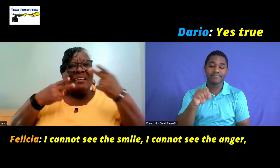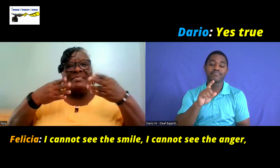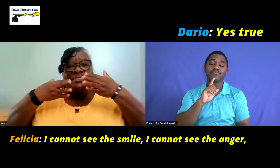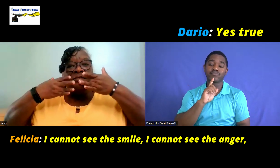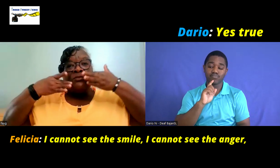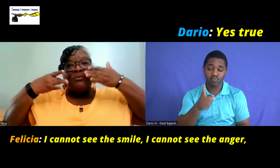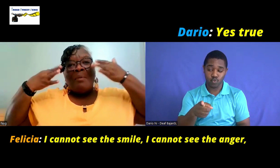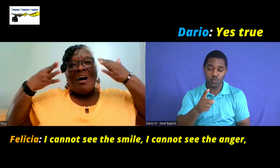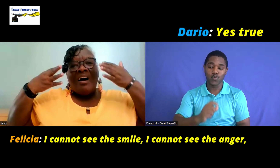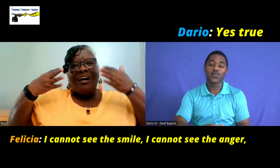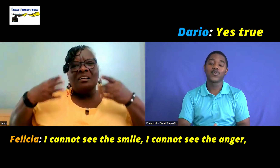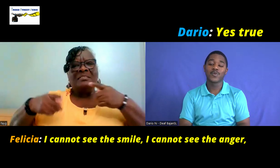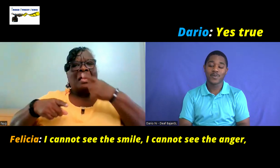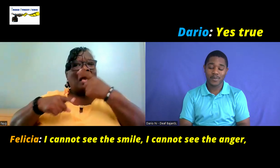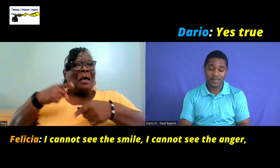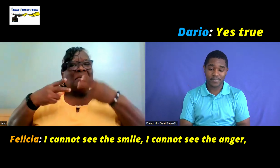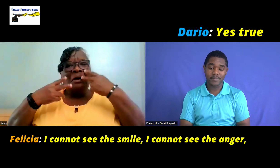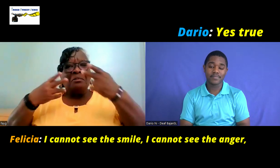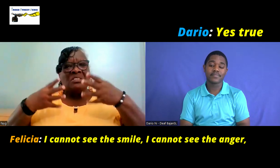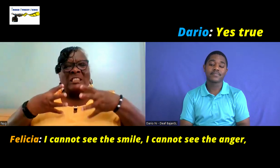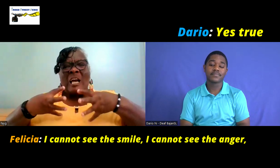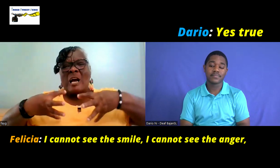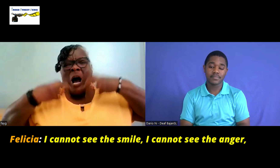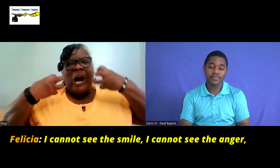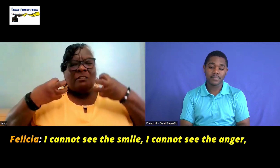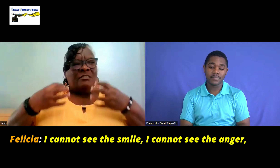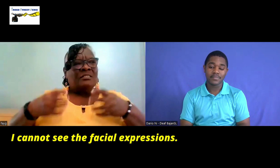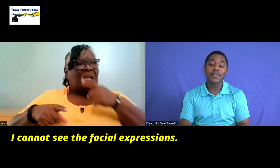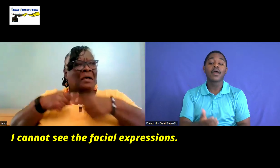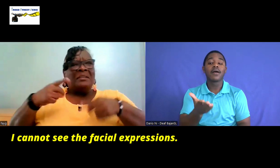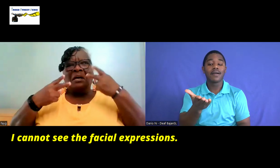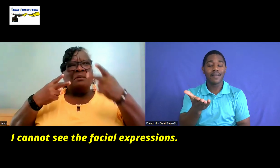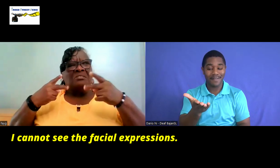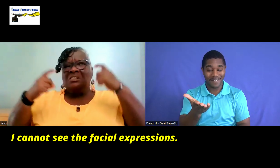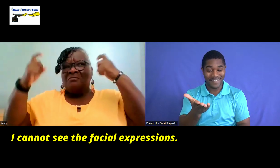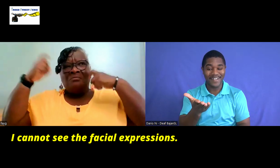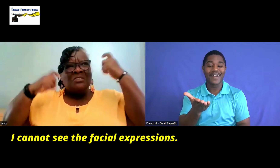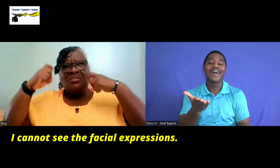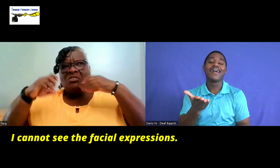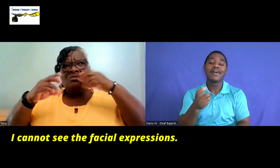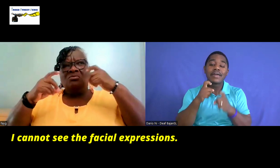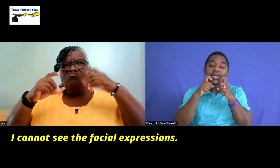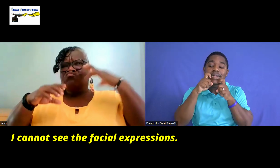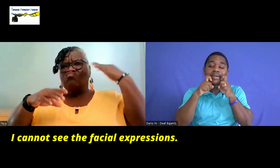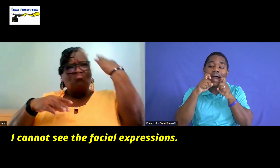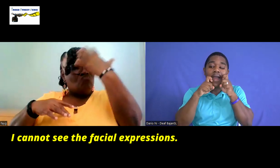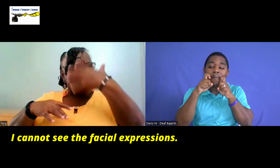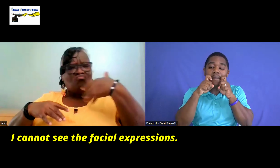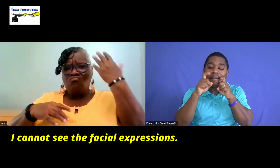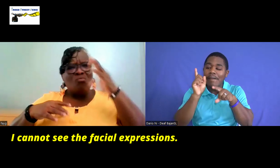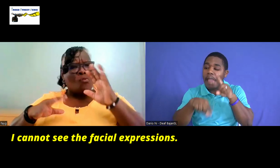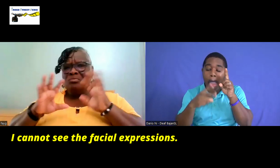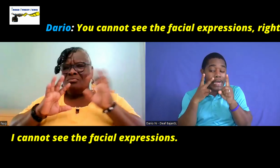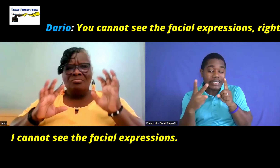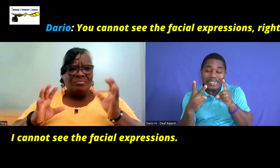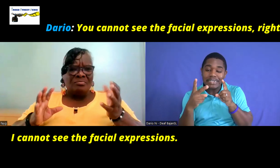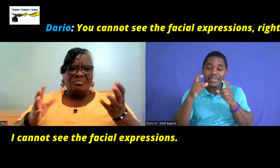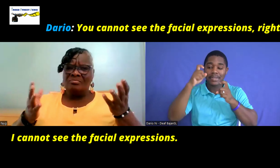I cannot see the smile, I cannot see the anger, I cannot see the facial expressions. You cannot